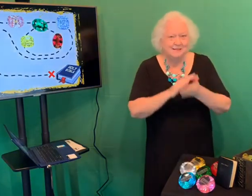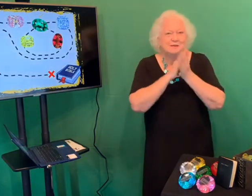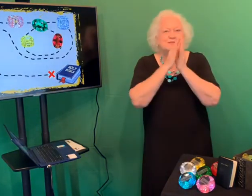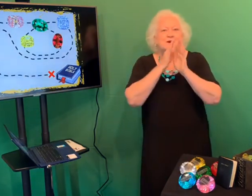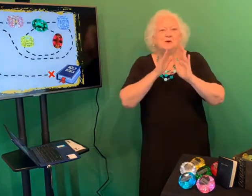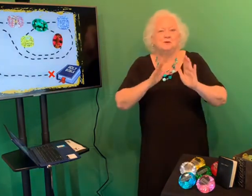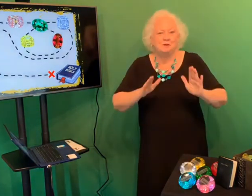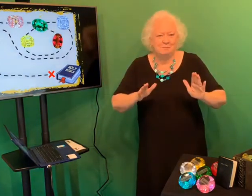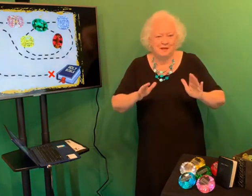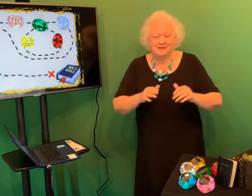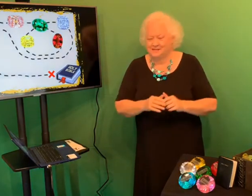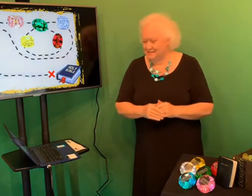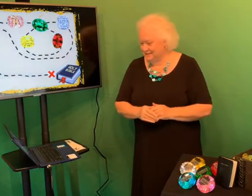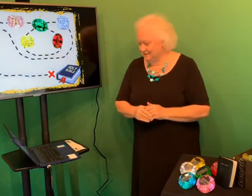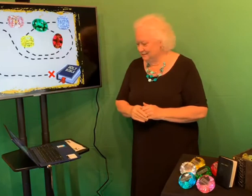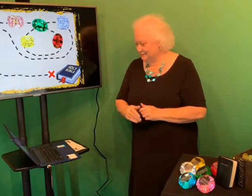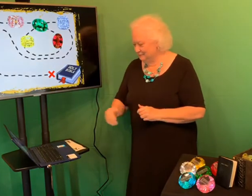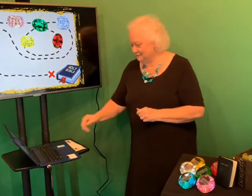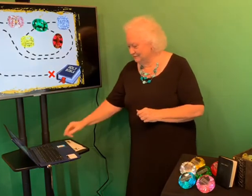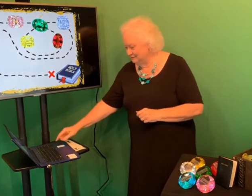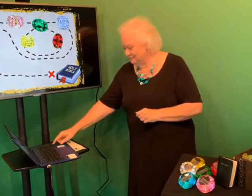It was on peace.